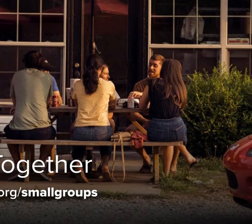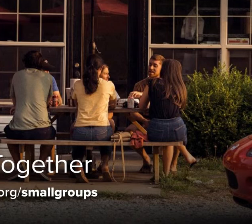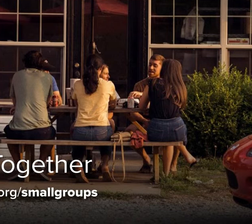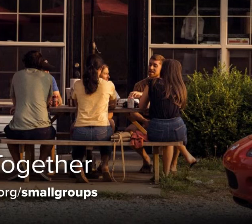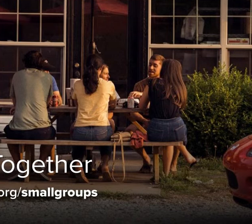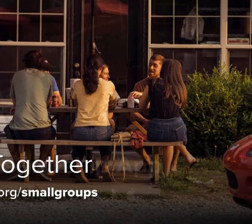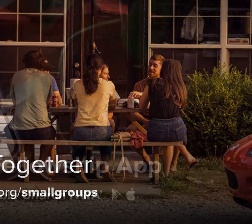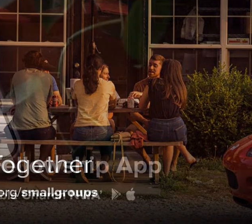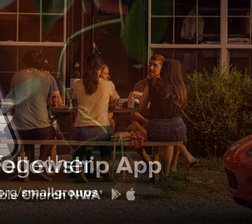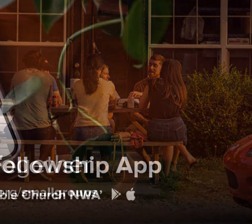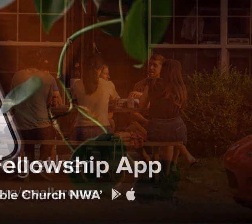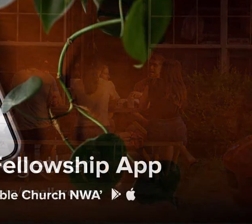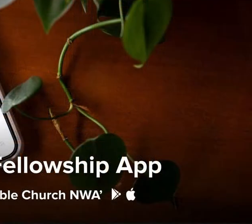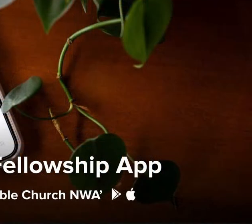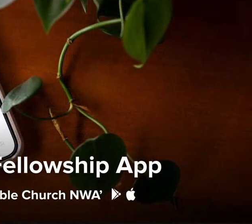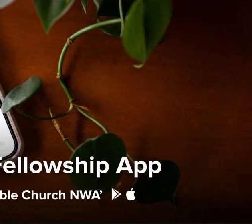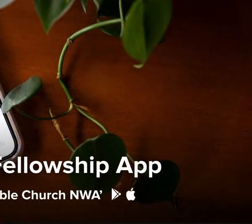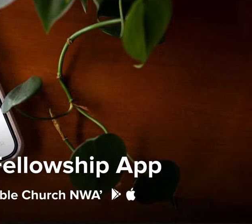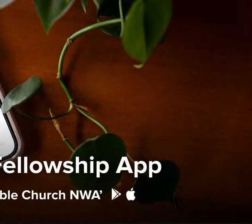sing.